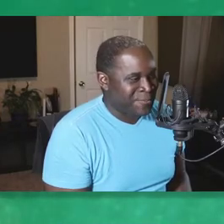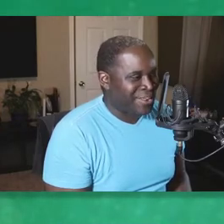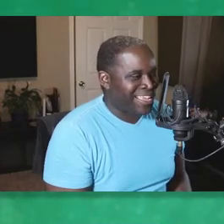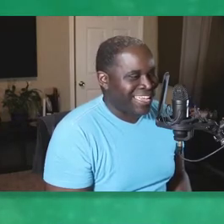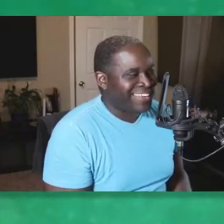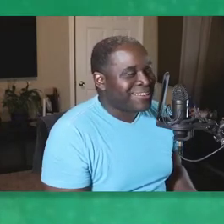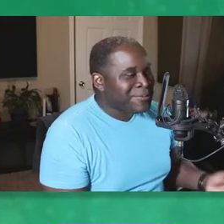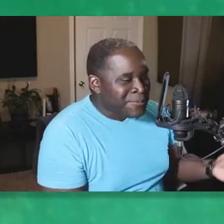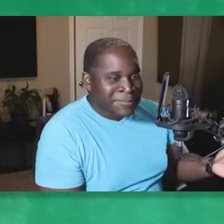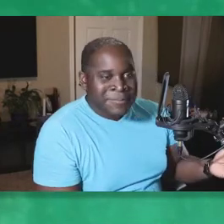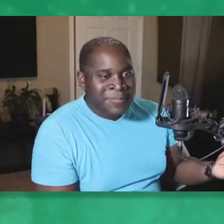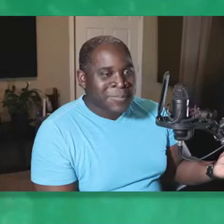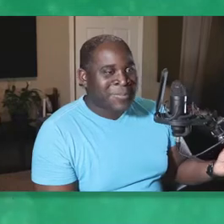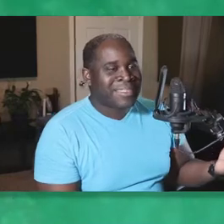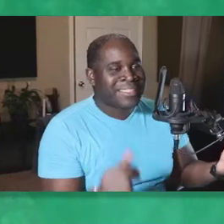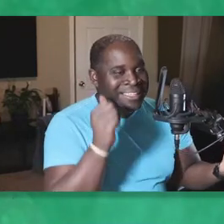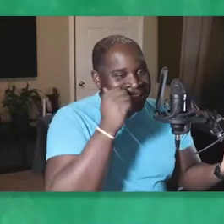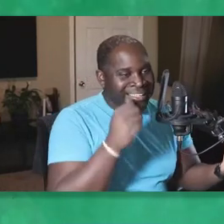This is what I get.